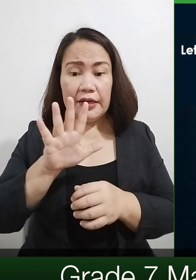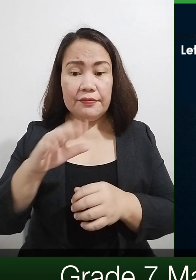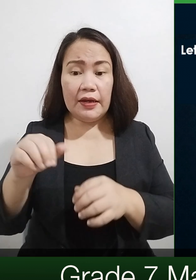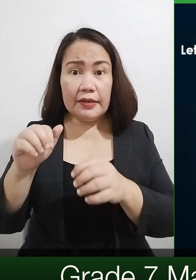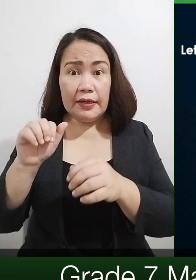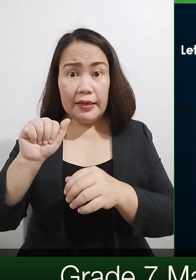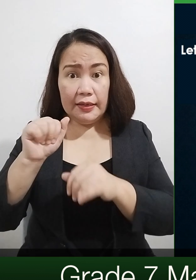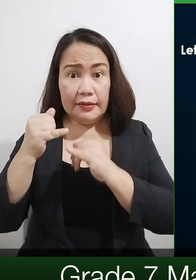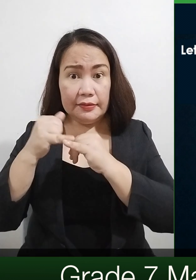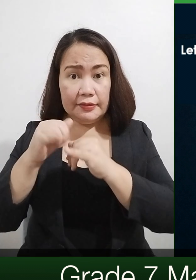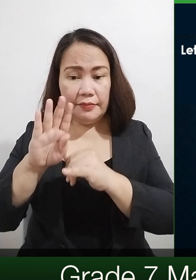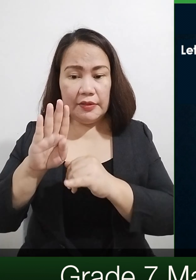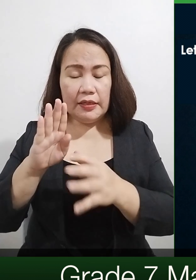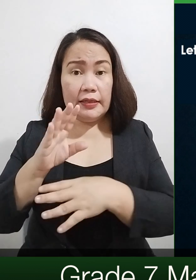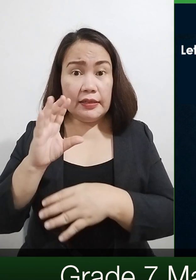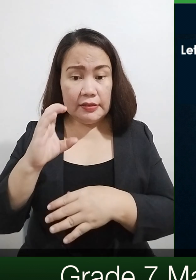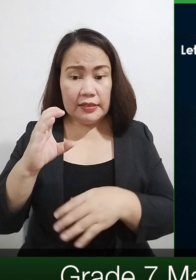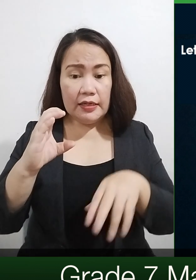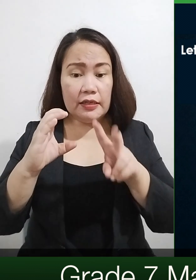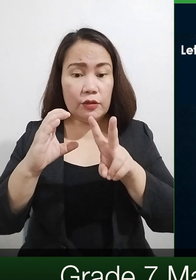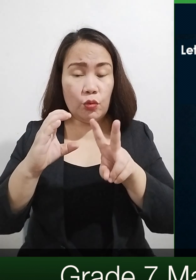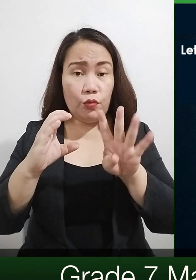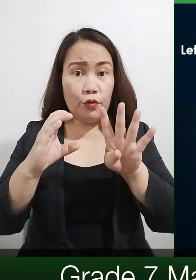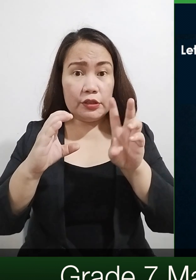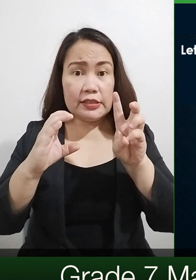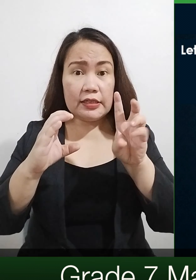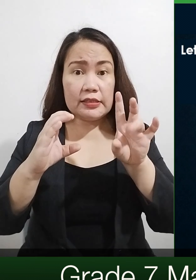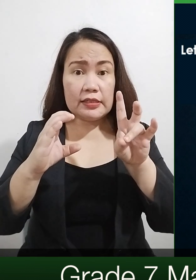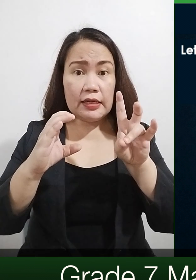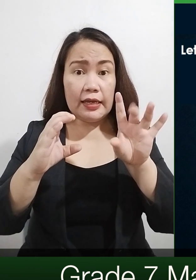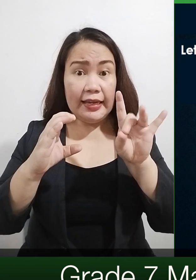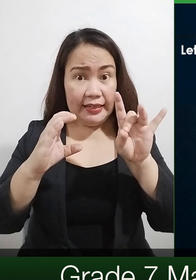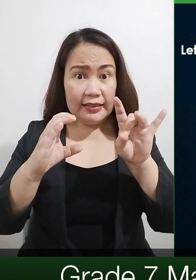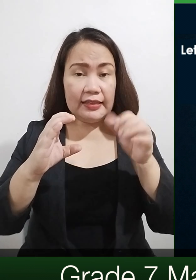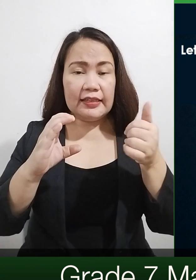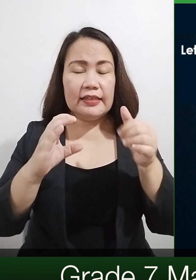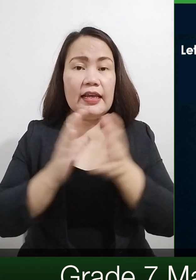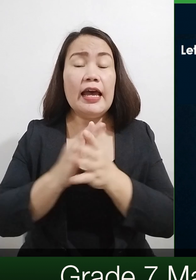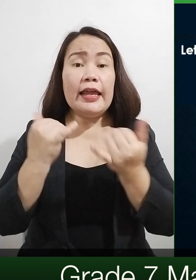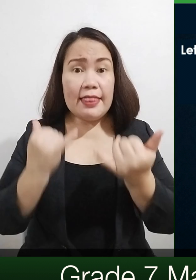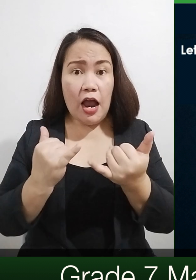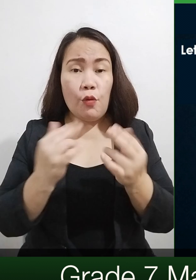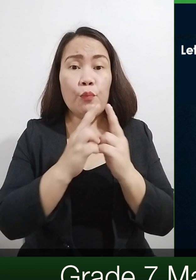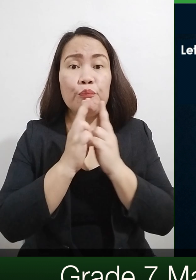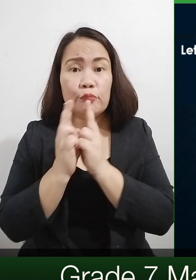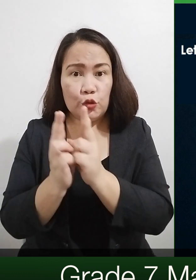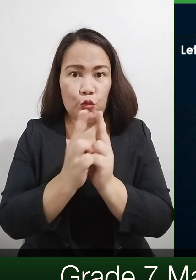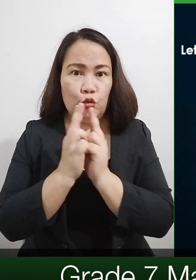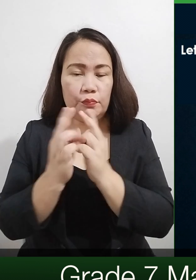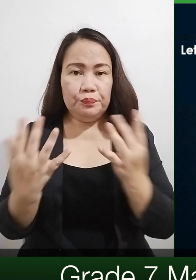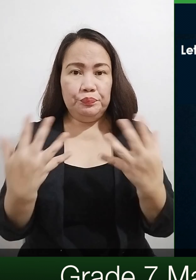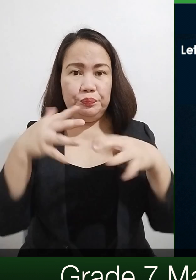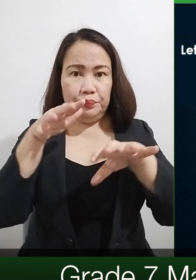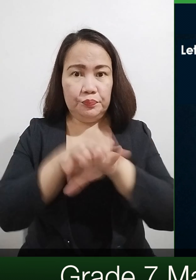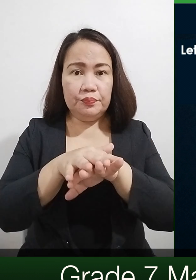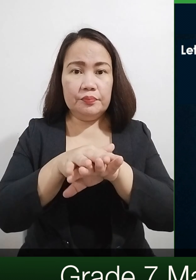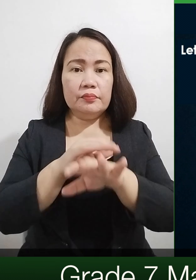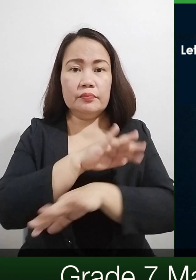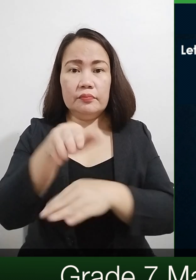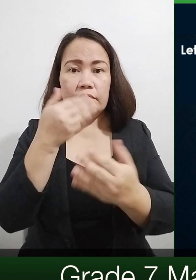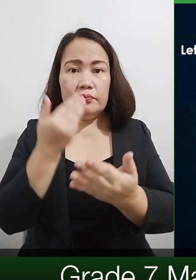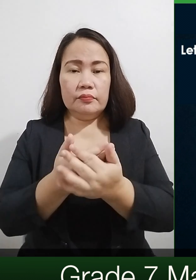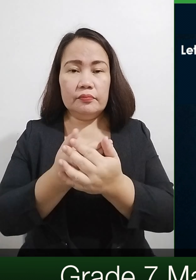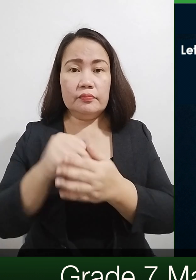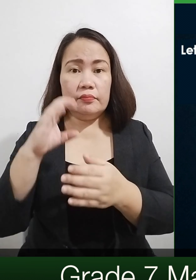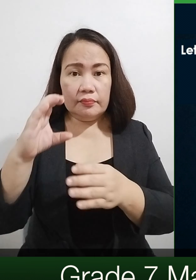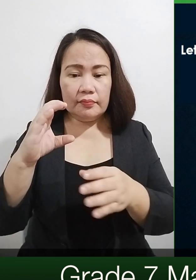that is 2, 4, 6, 8, 10. So now, we can now get the union. Pagsasamahin natin to ngayon. Okay, so if we